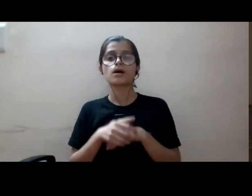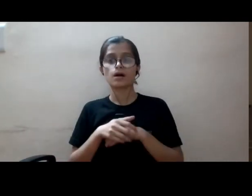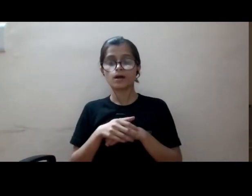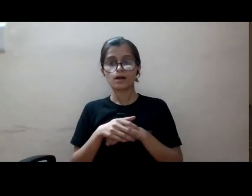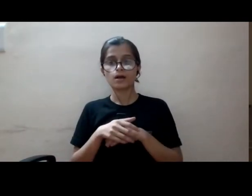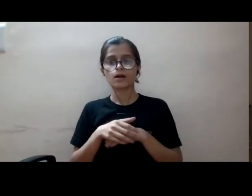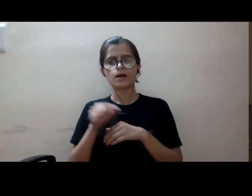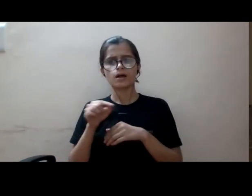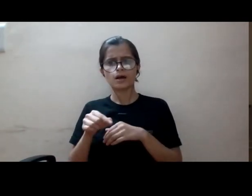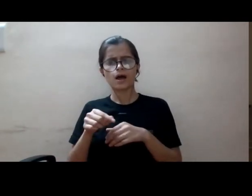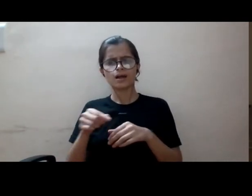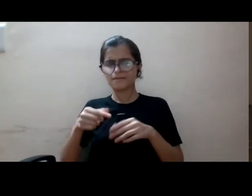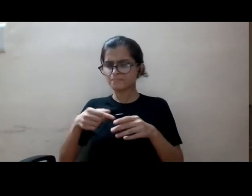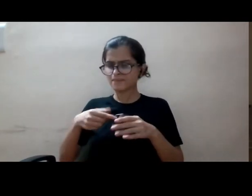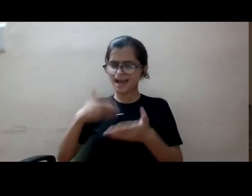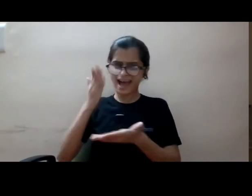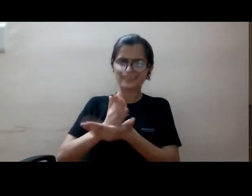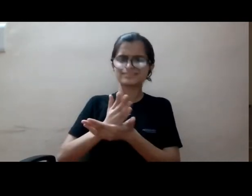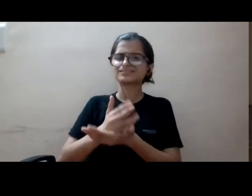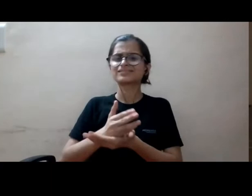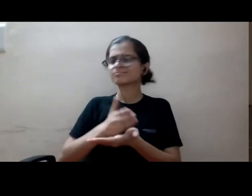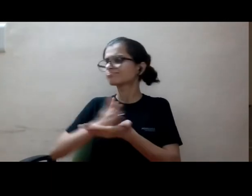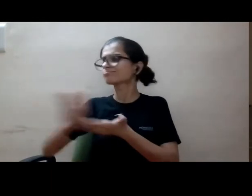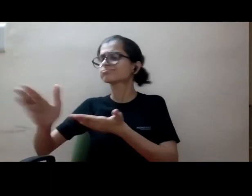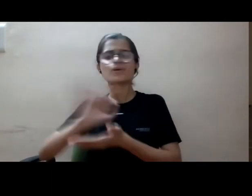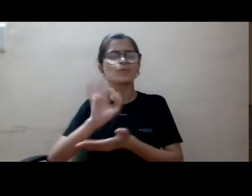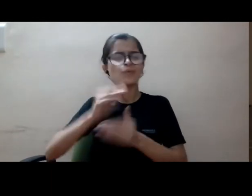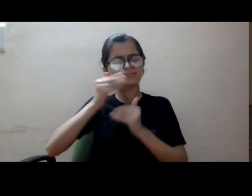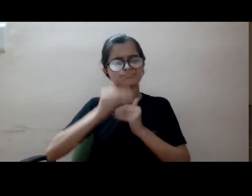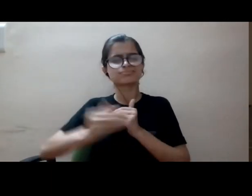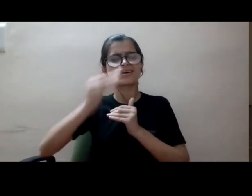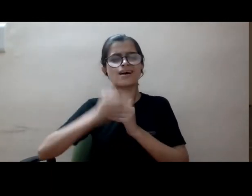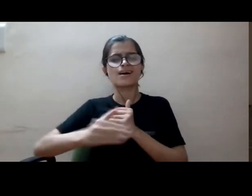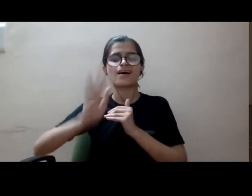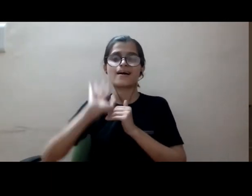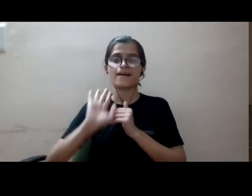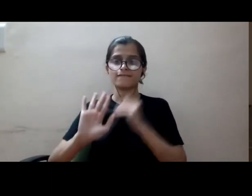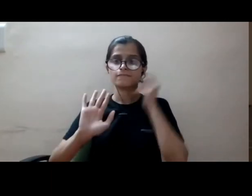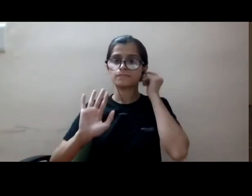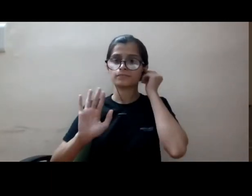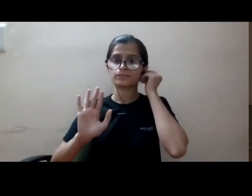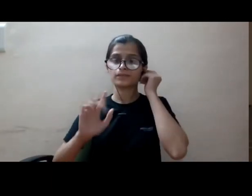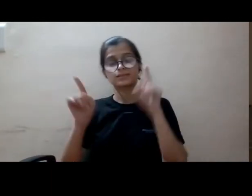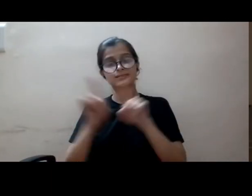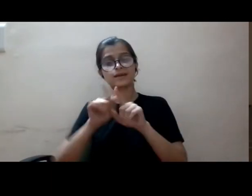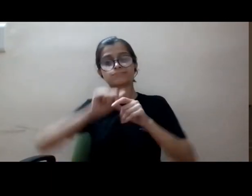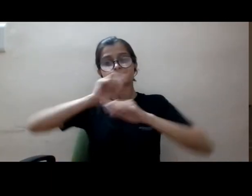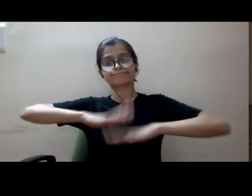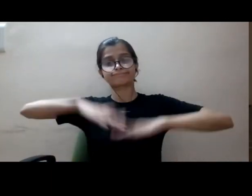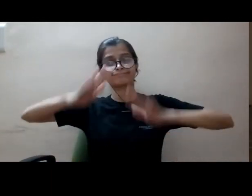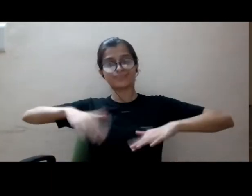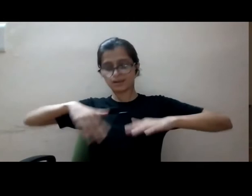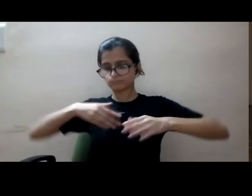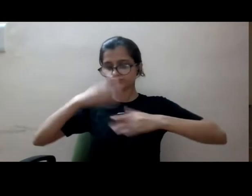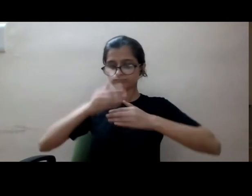point. Even Keats, whose name is written on water, can't signify the entire river. The point, of